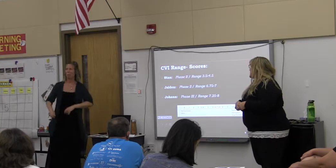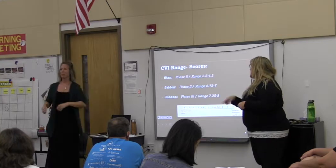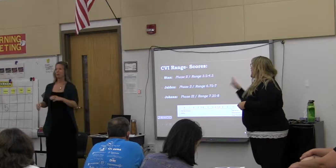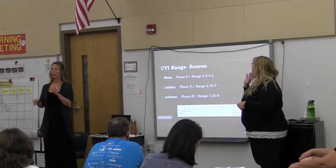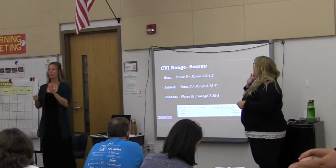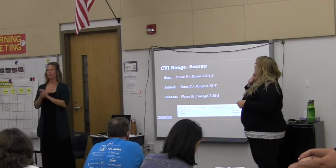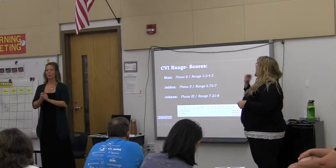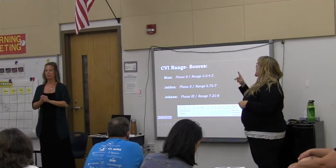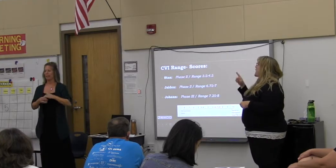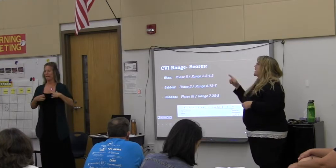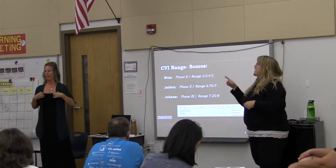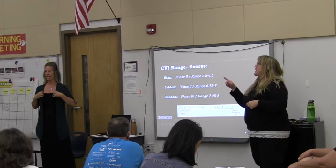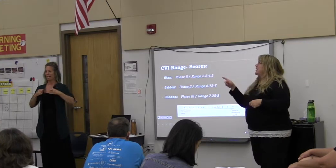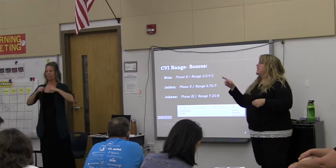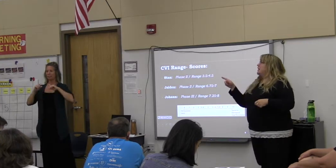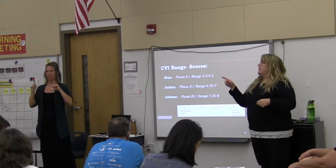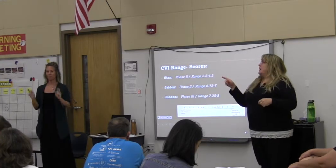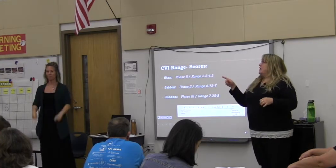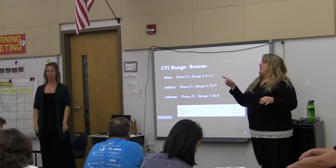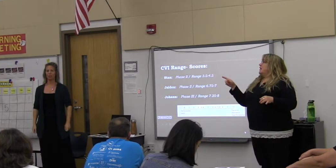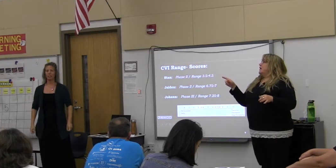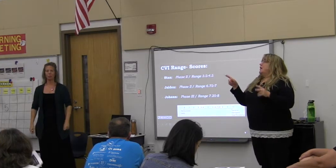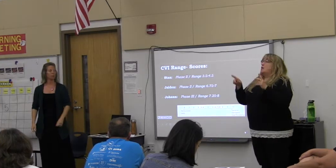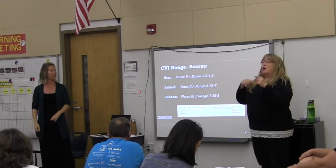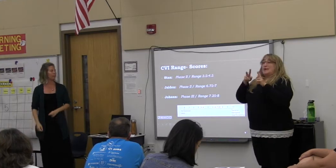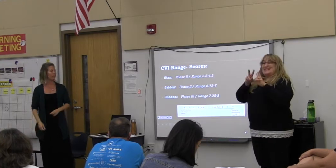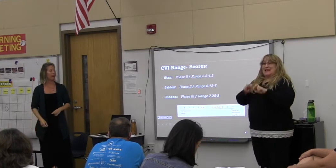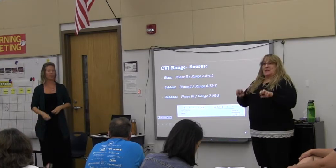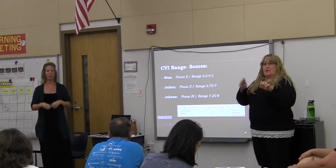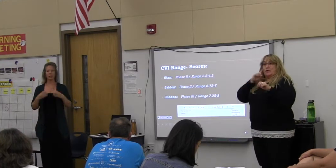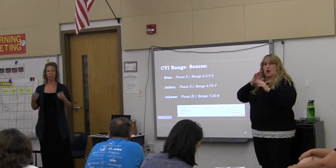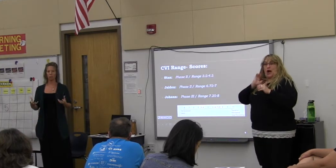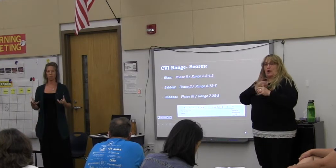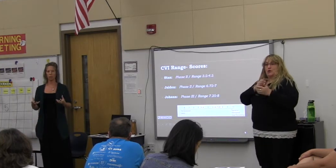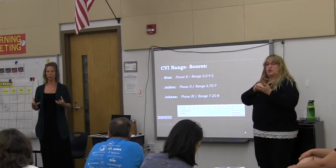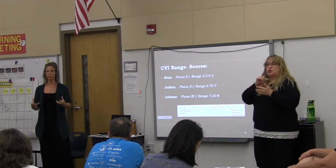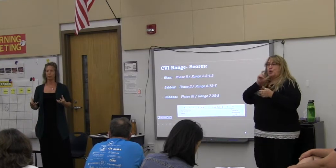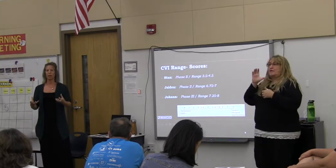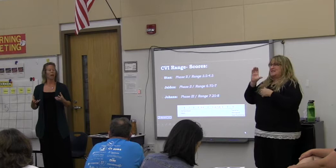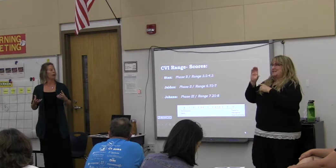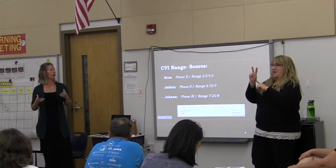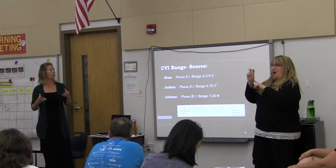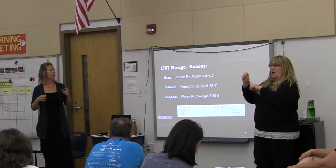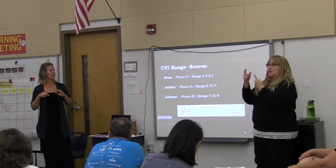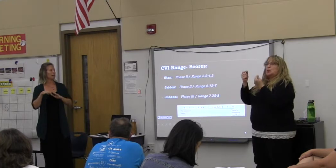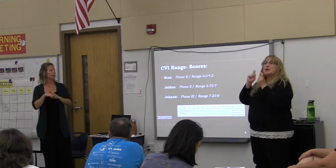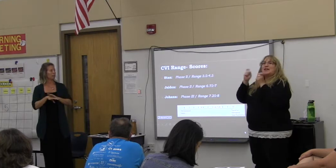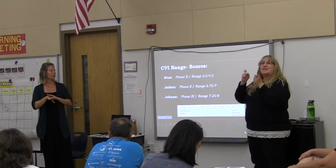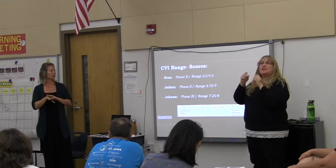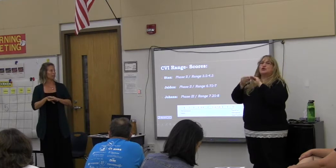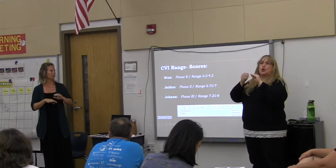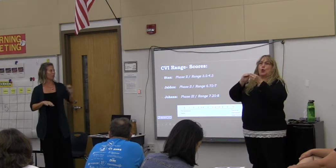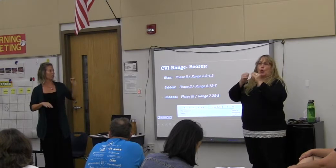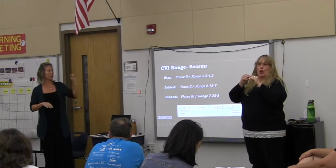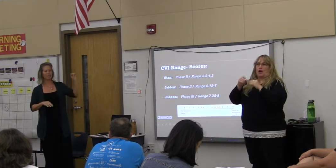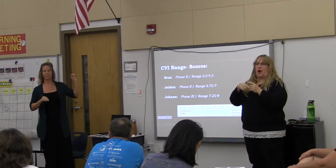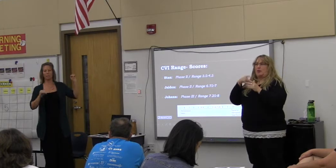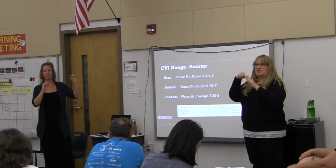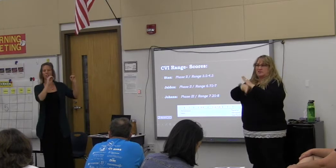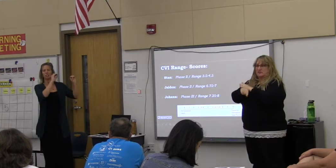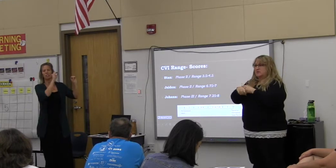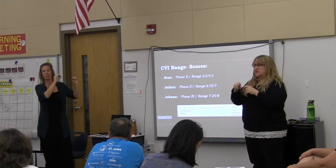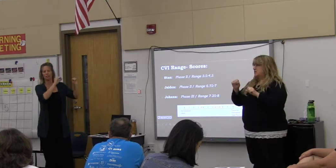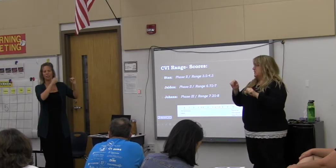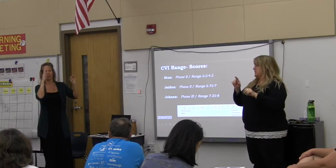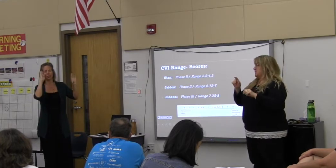Okay, so when we do an assessment on kiddos with CVI, they get a score. And I'm going to delve into this. So if you guys